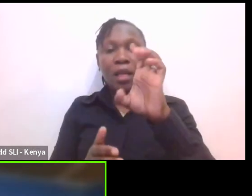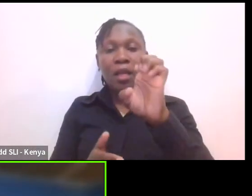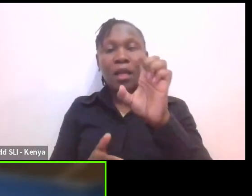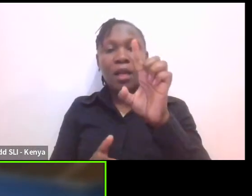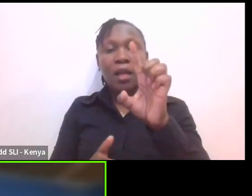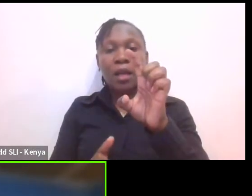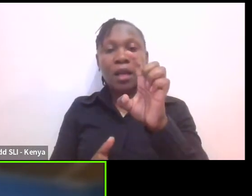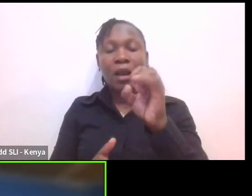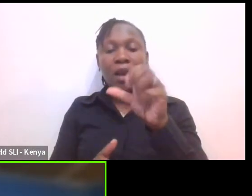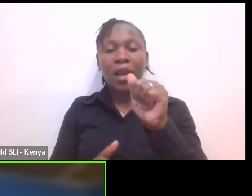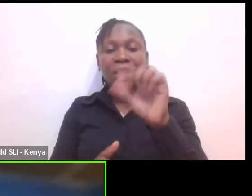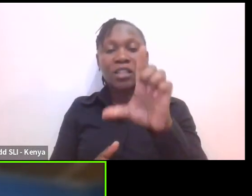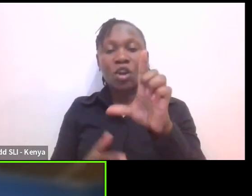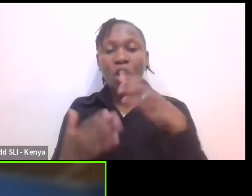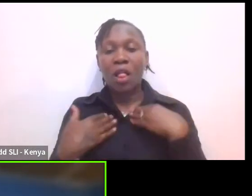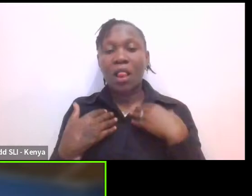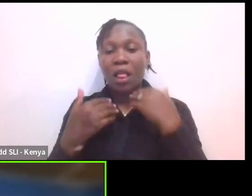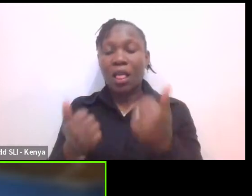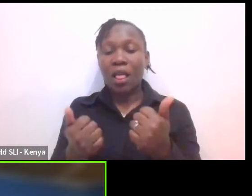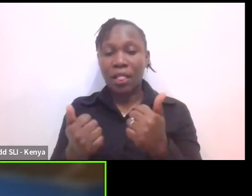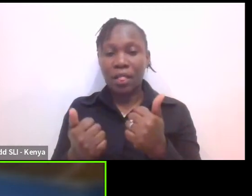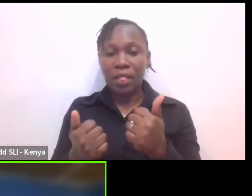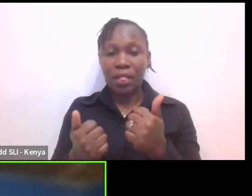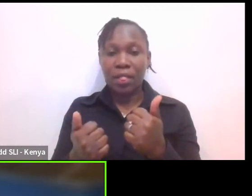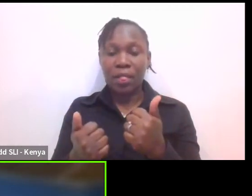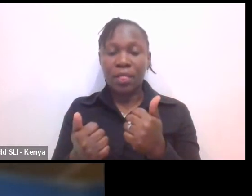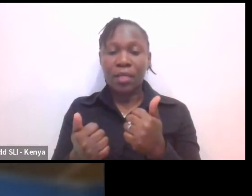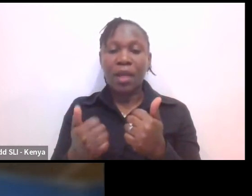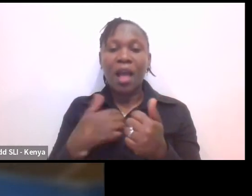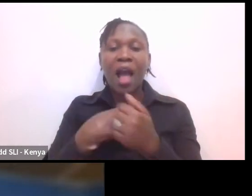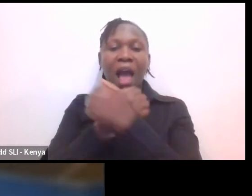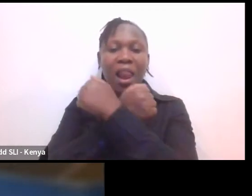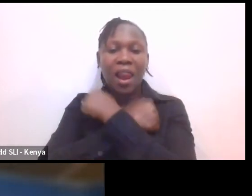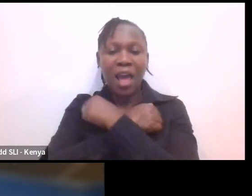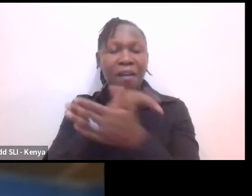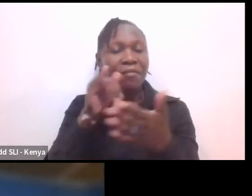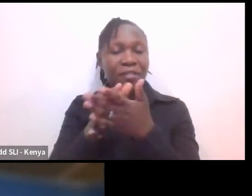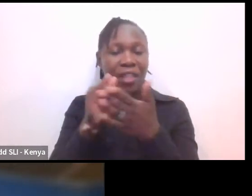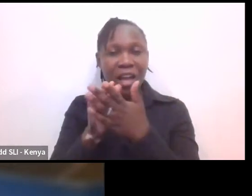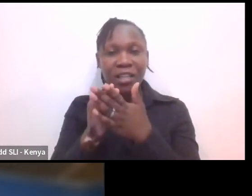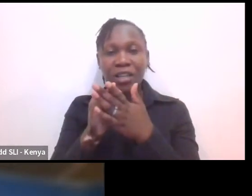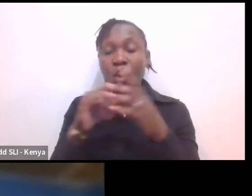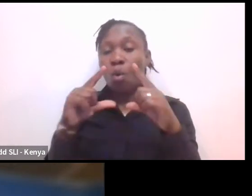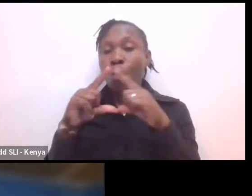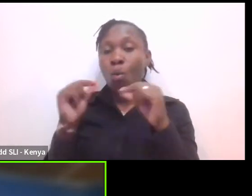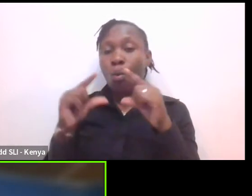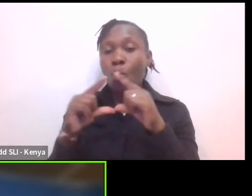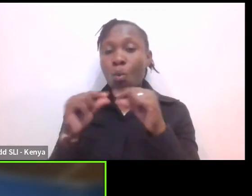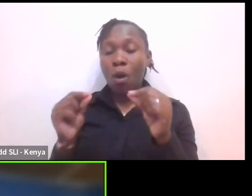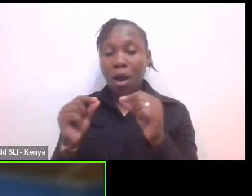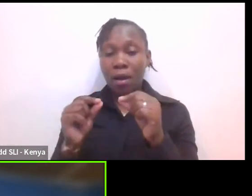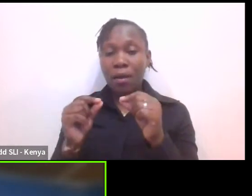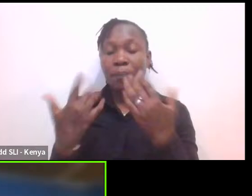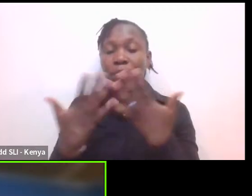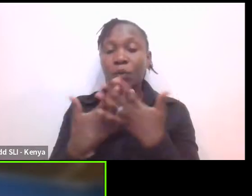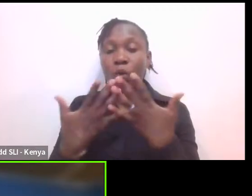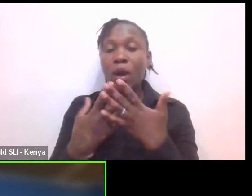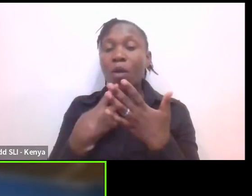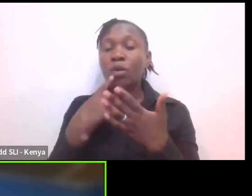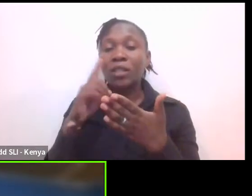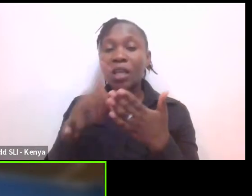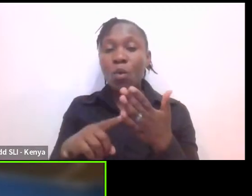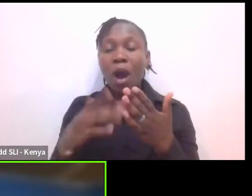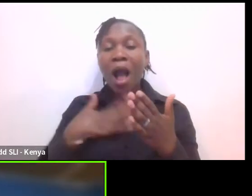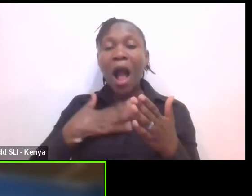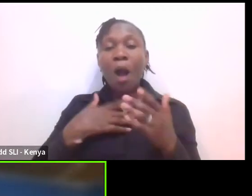definitely will use that and attribute it to you, of course. But just where we, it's the language that we